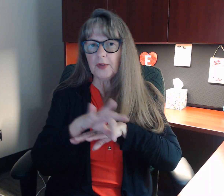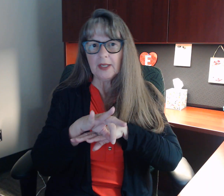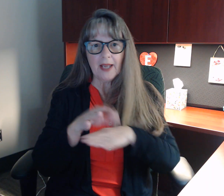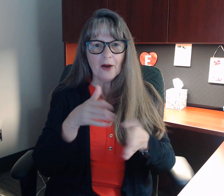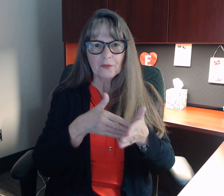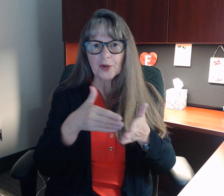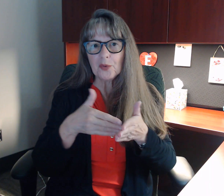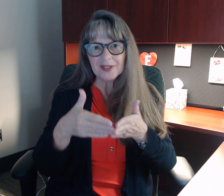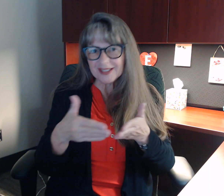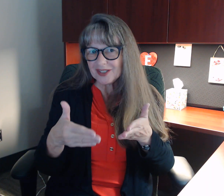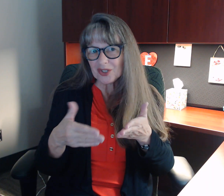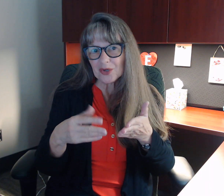How frequently?